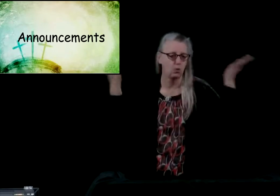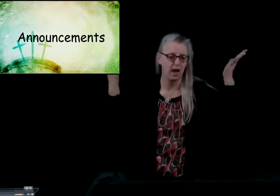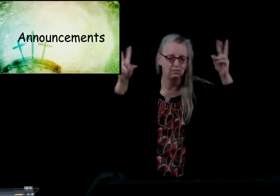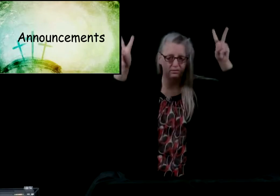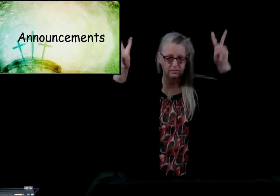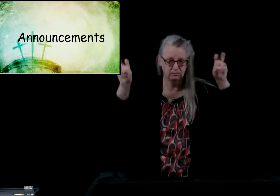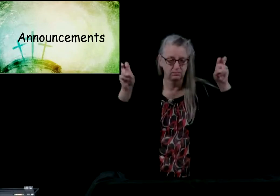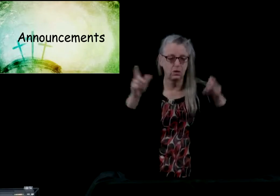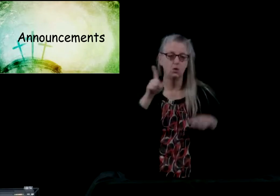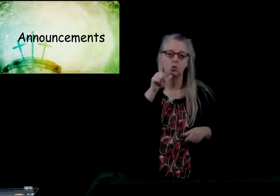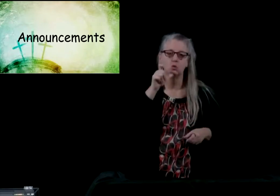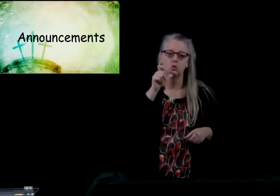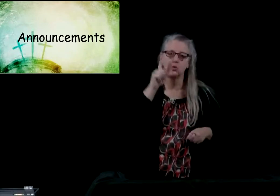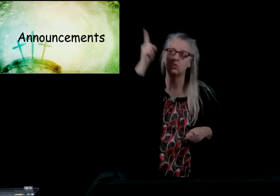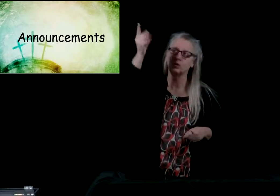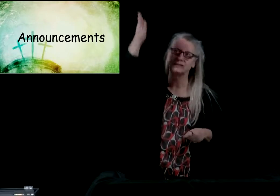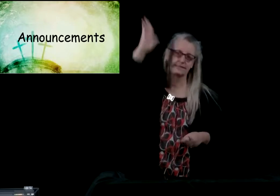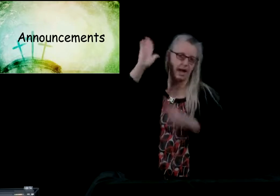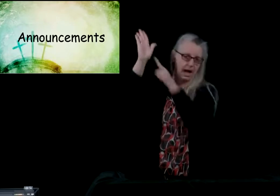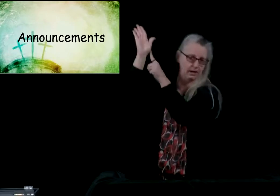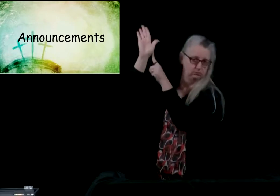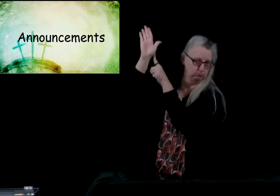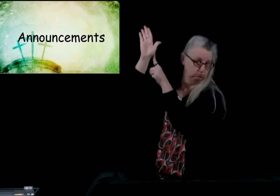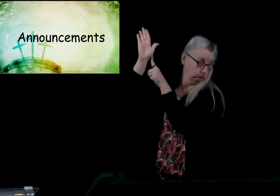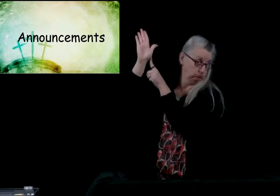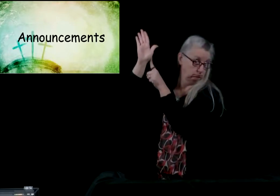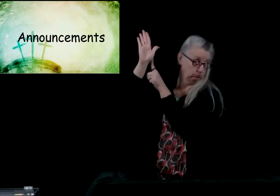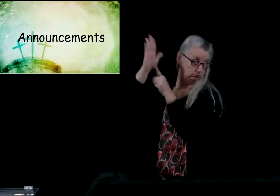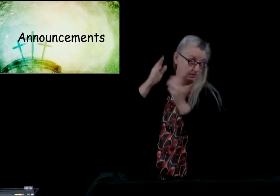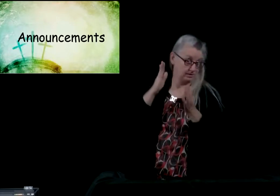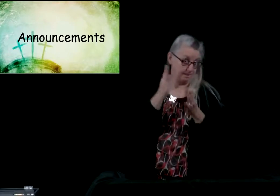She'll preach about her topic will be who is God?